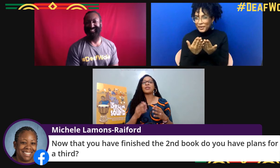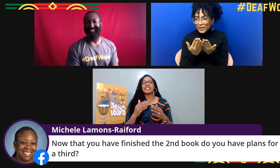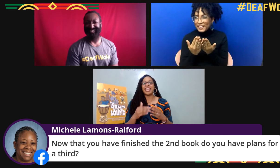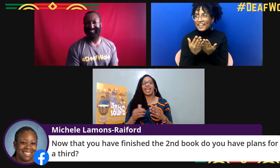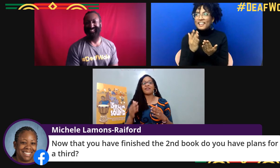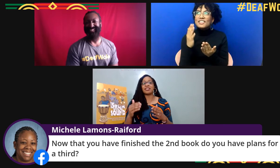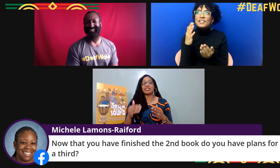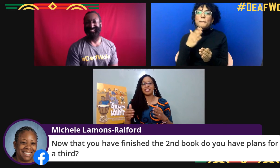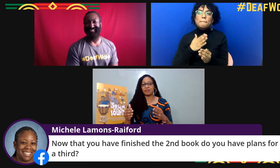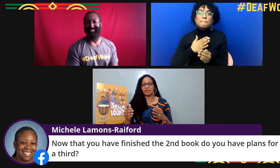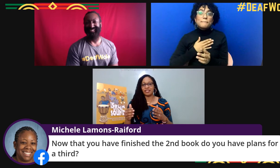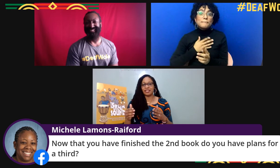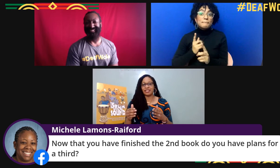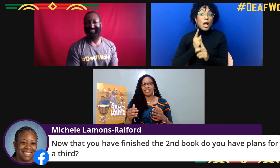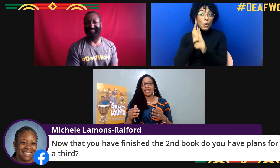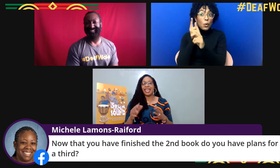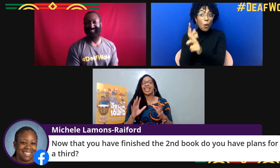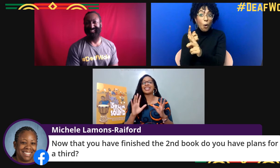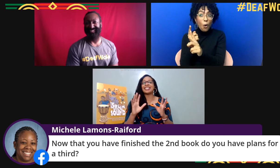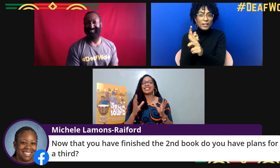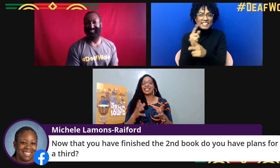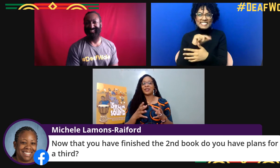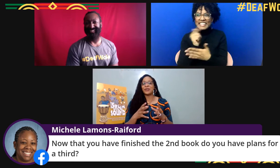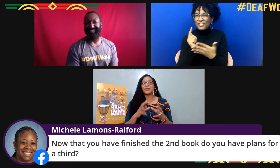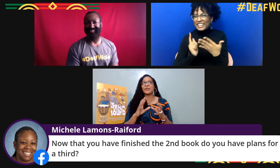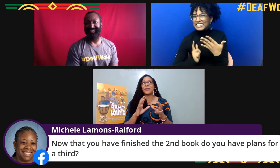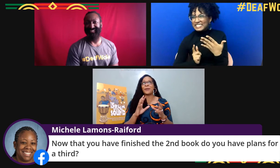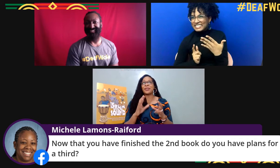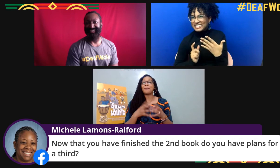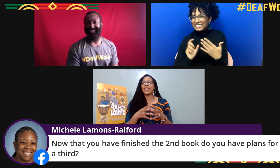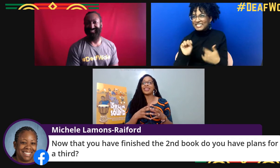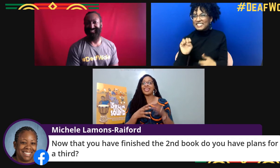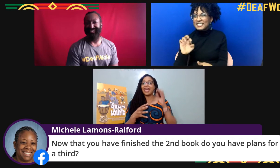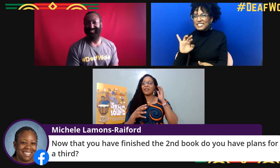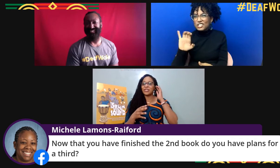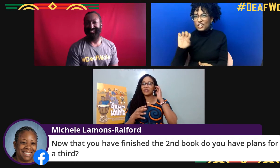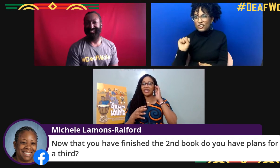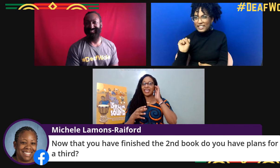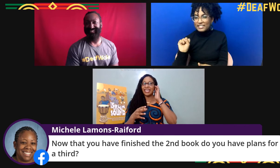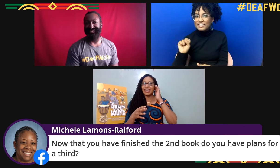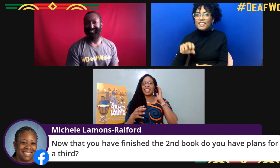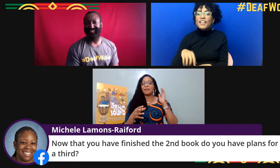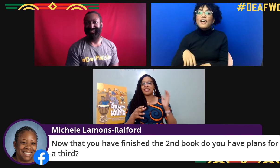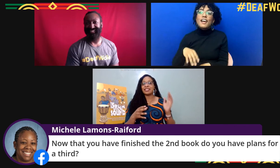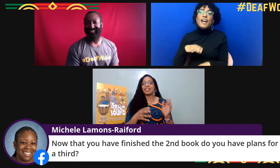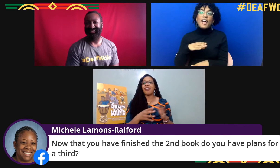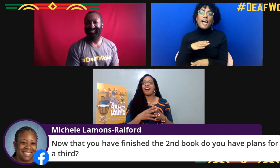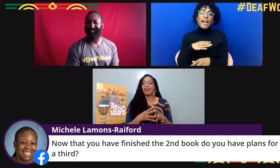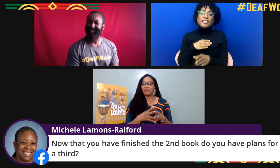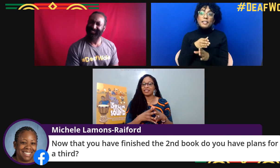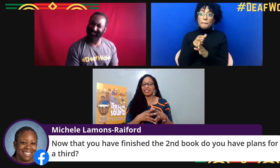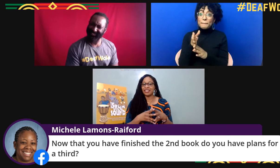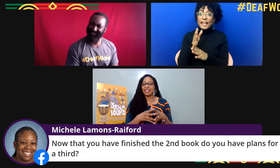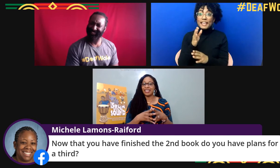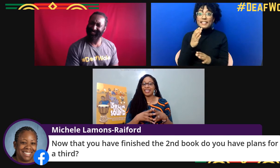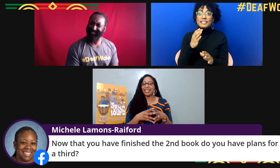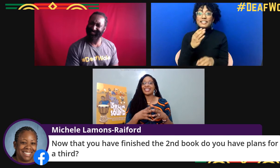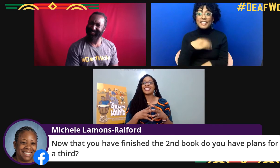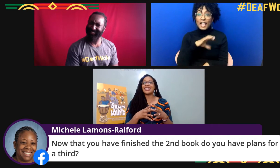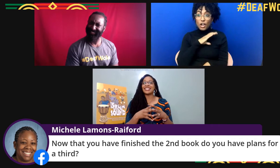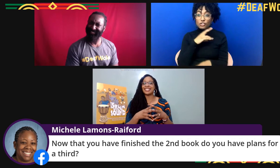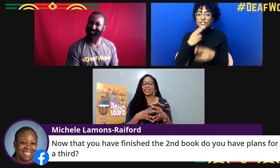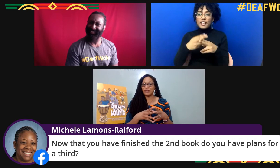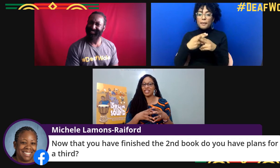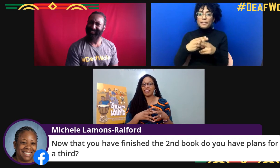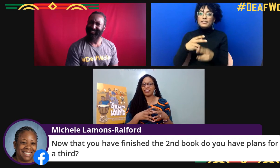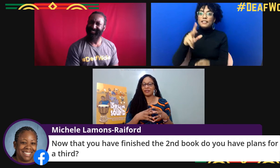My goal is to have it a series, and it's still, the main character name is Kahari, and